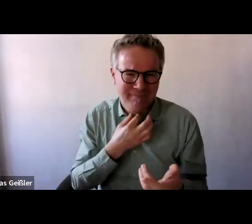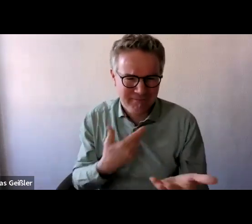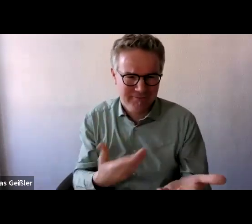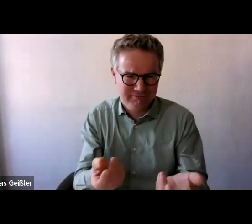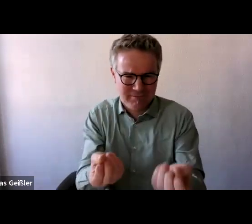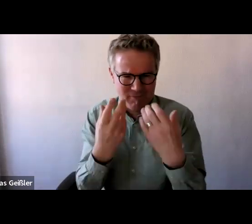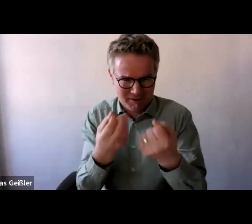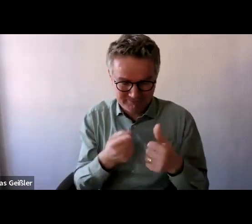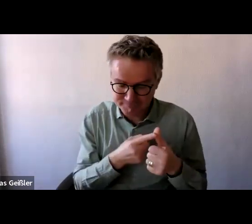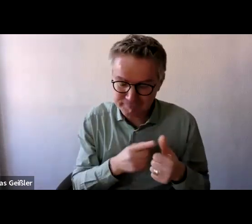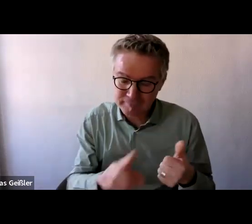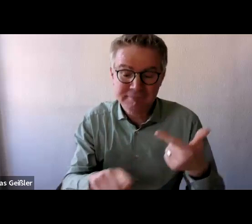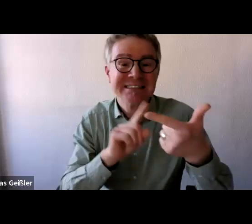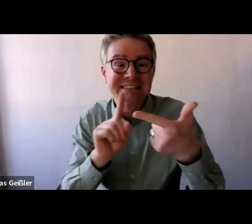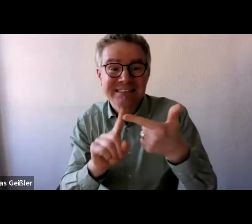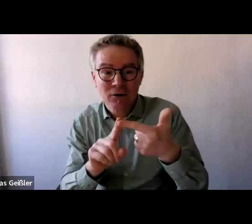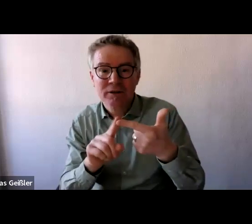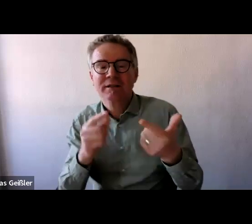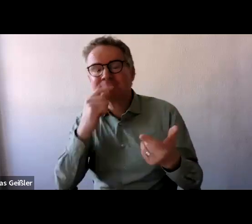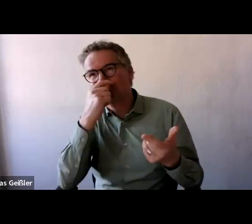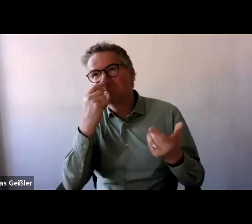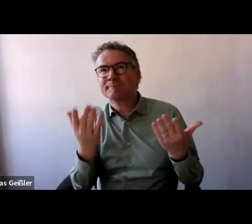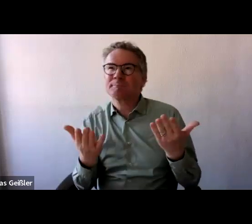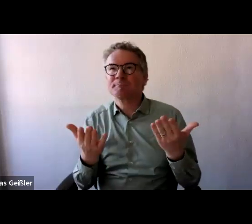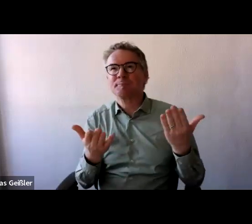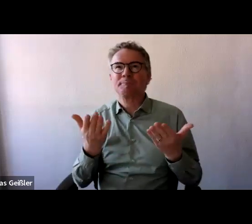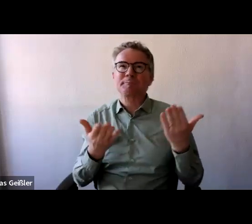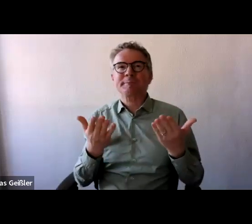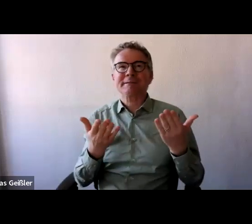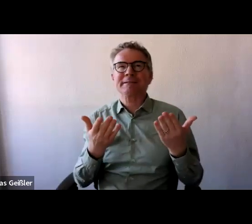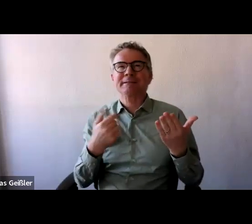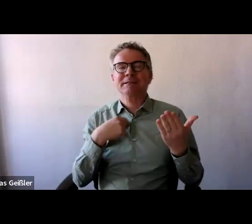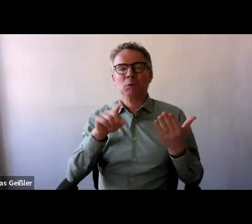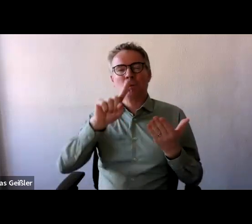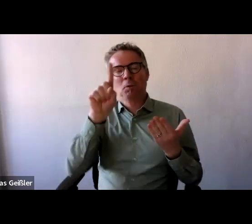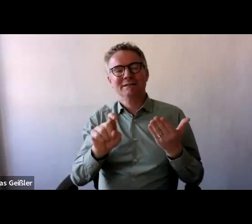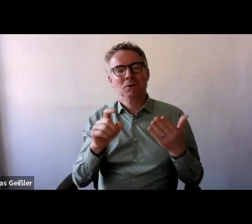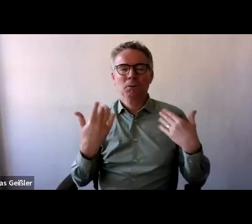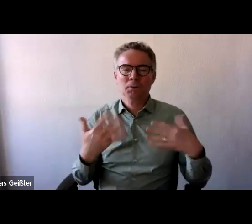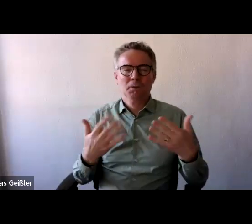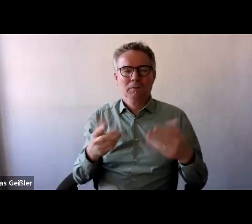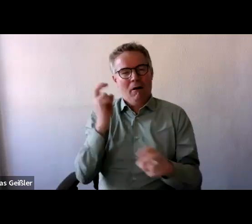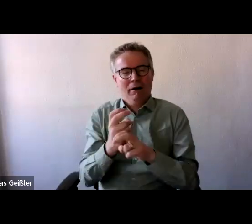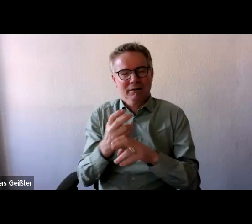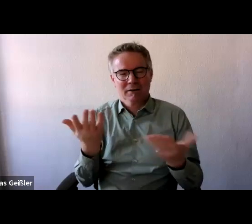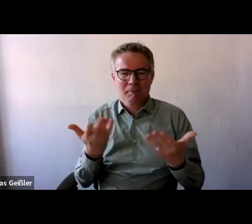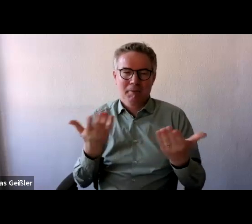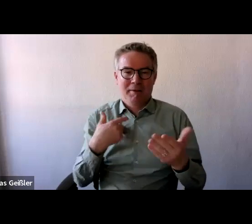had preparation time. So I'm really curious what those tasks were. And then I just go ahead and I'll ask another question.